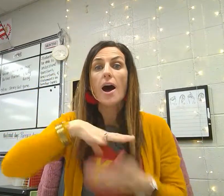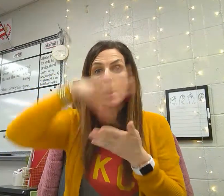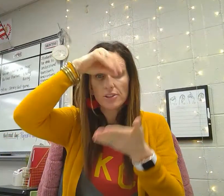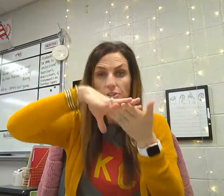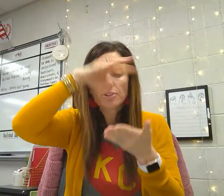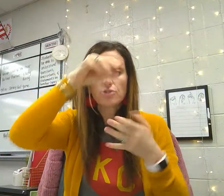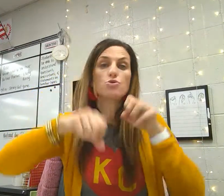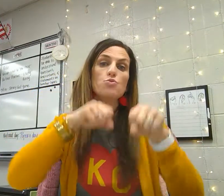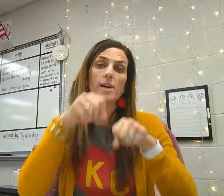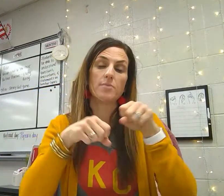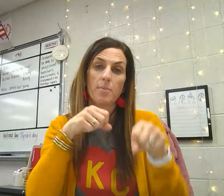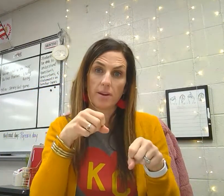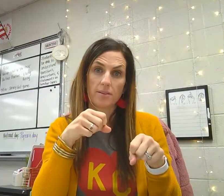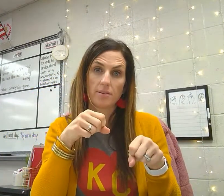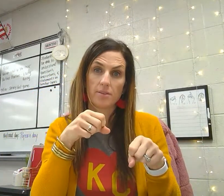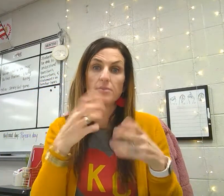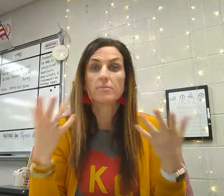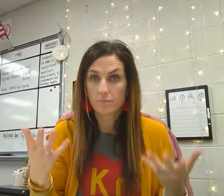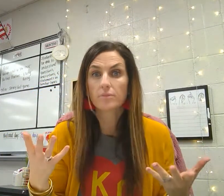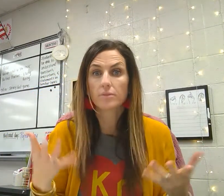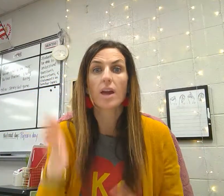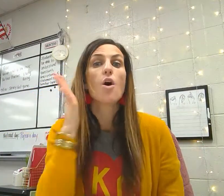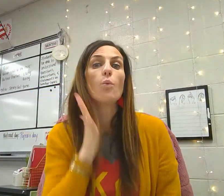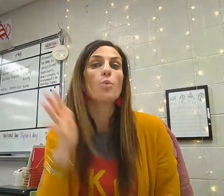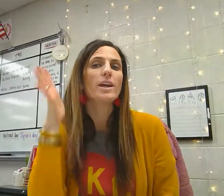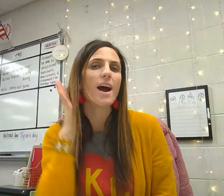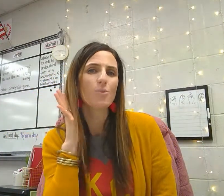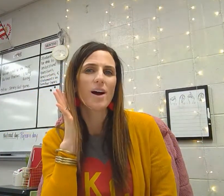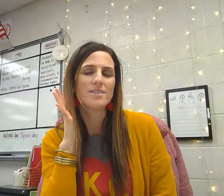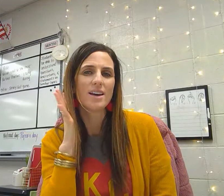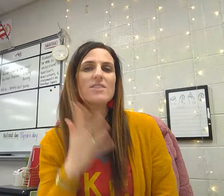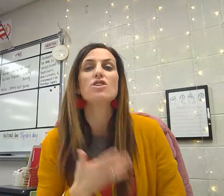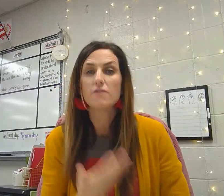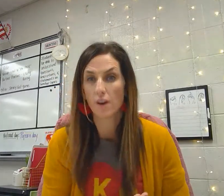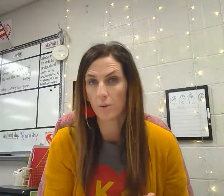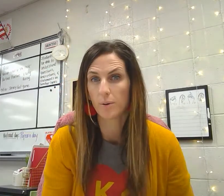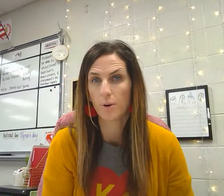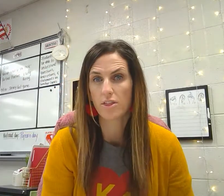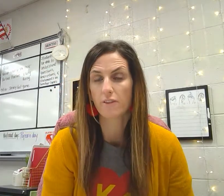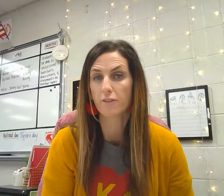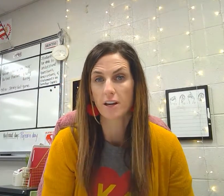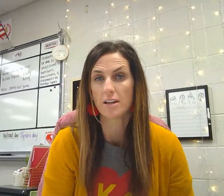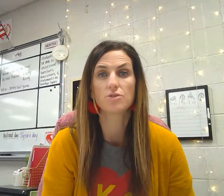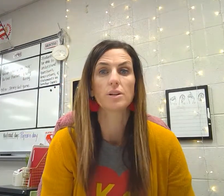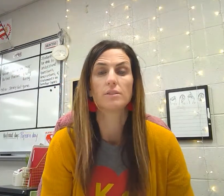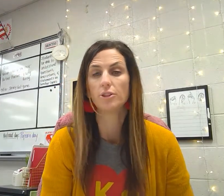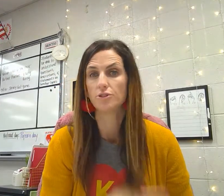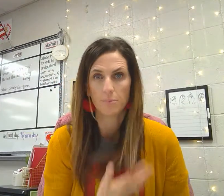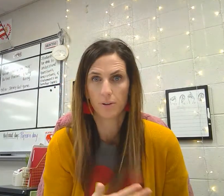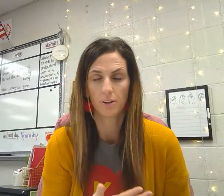I learned to ride my bike. Okay, when I was, and then you follow it with a phrase or your number,